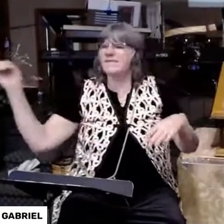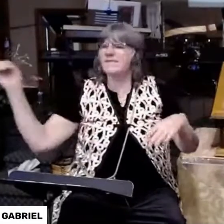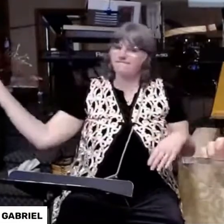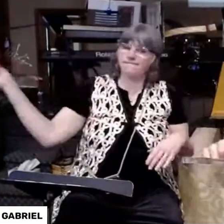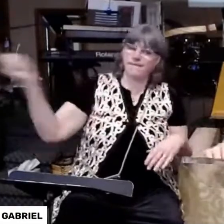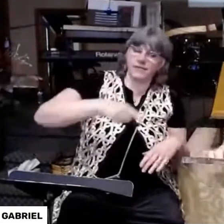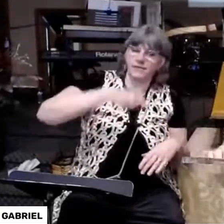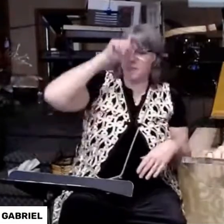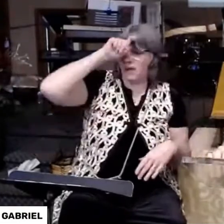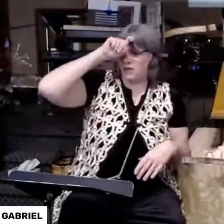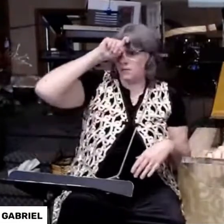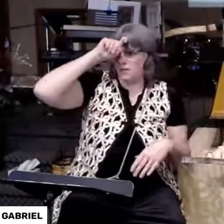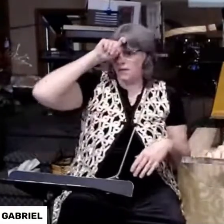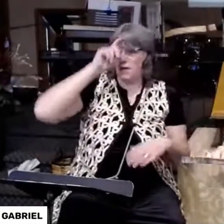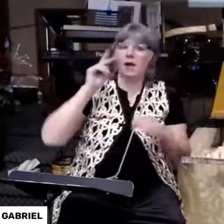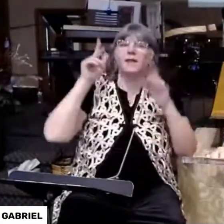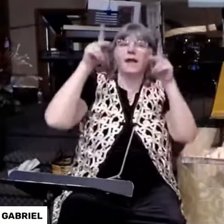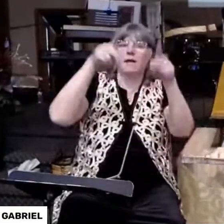The whole idea behind it.